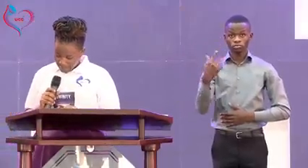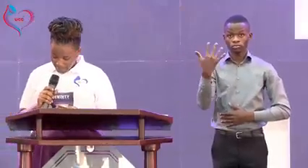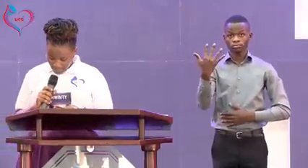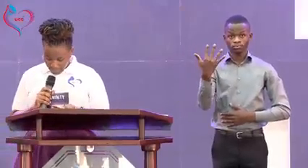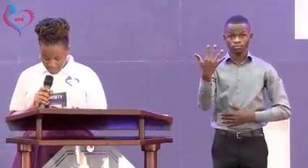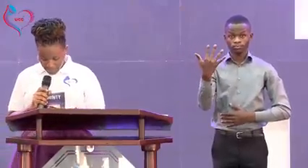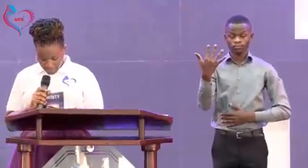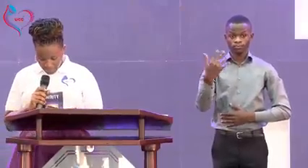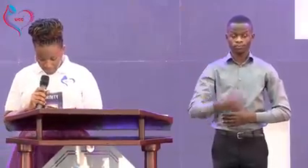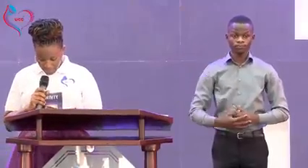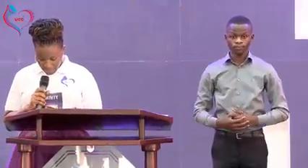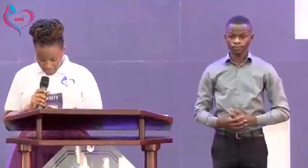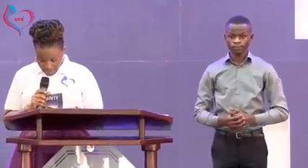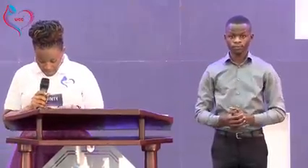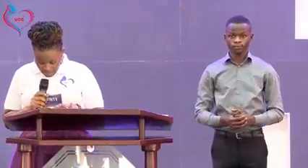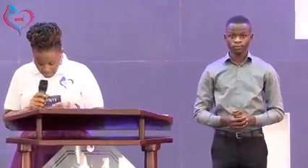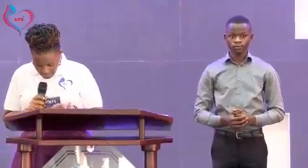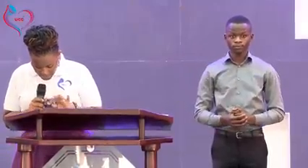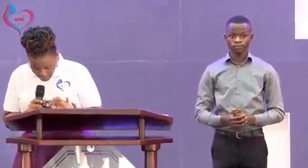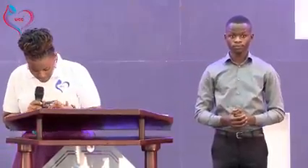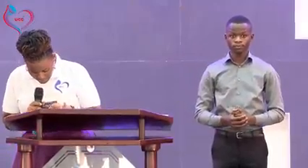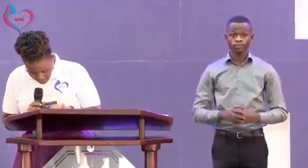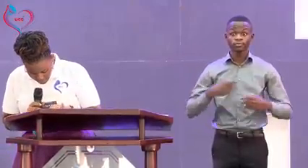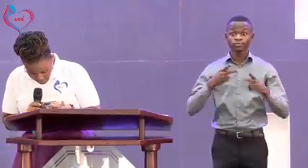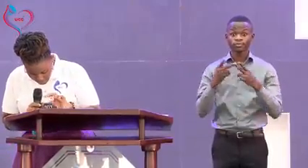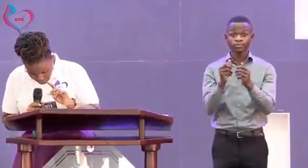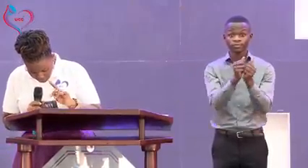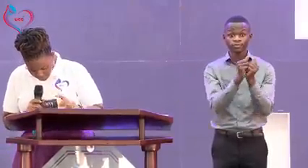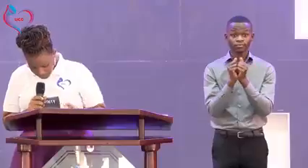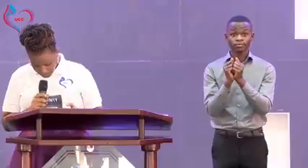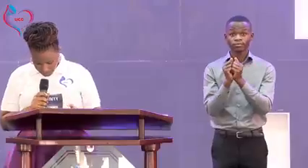Philippians 2:5. Let me begin with